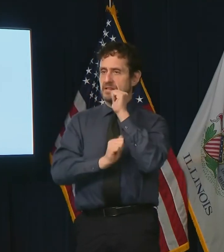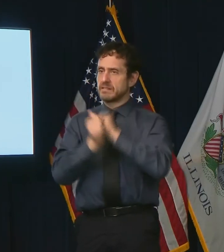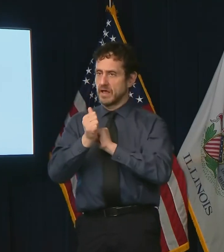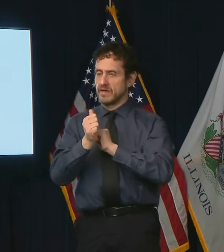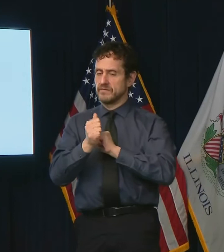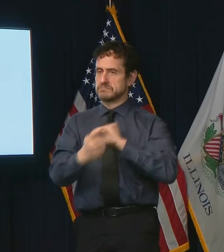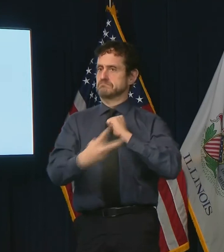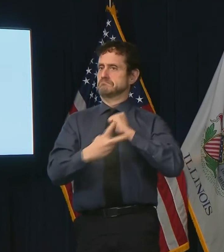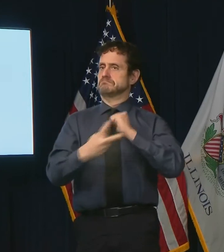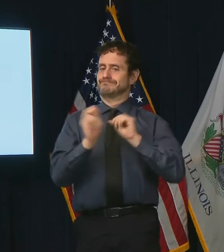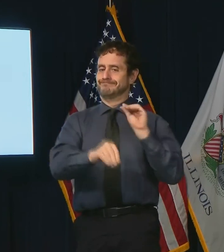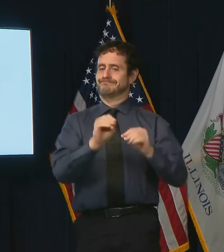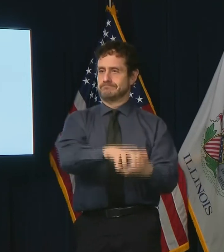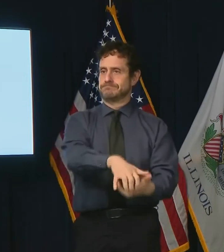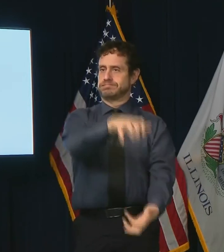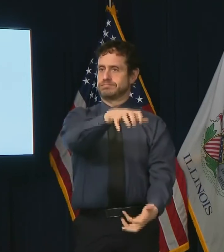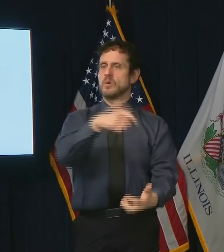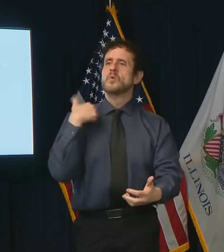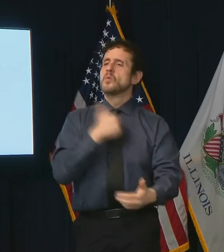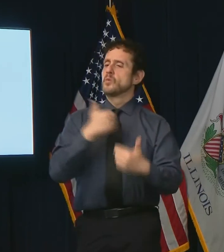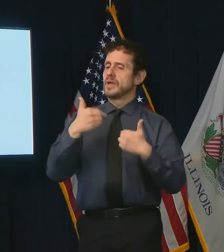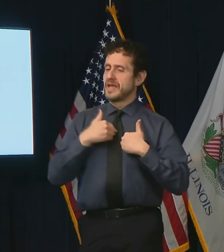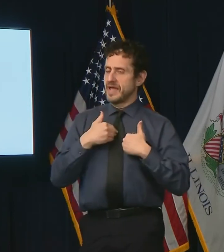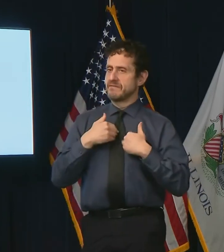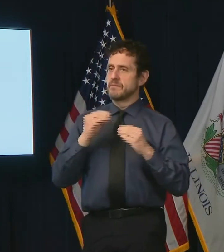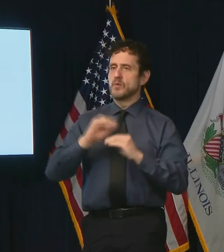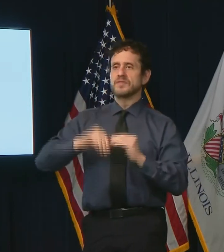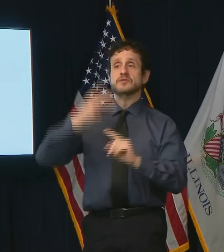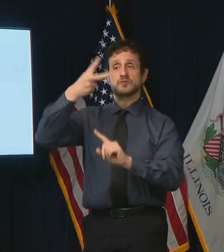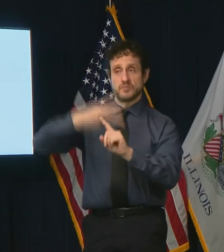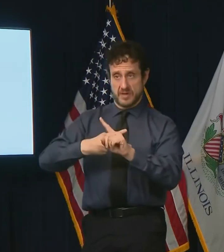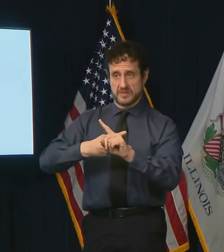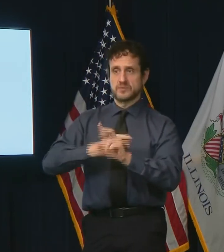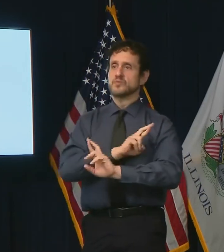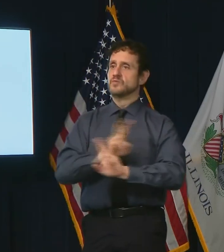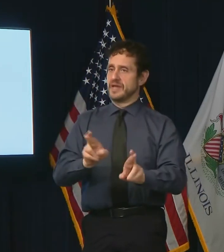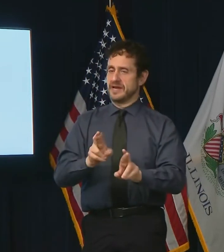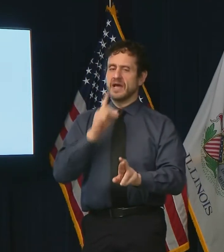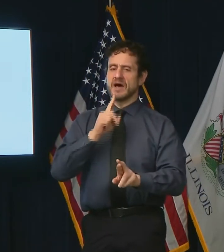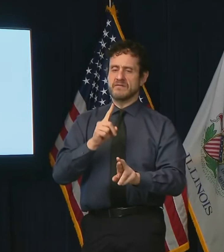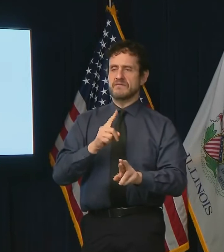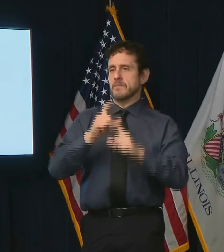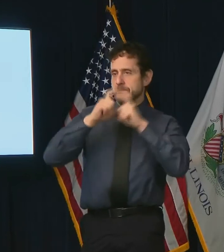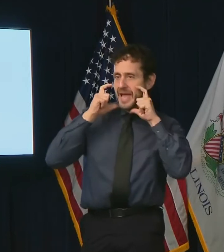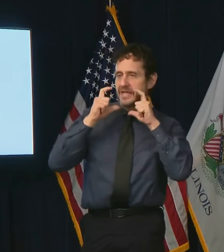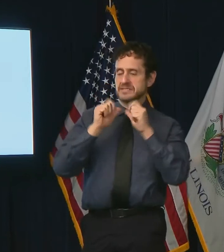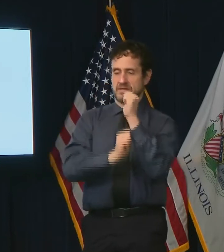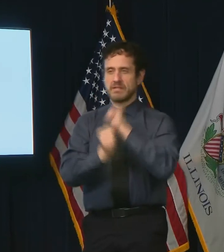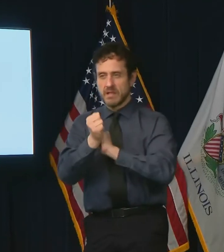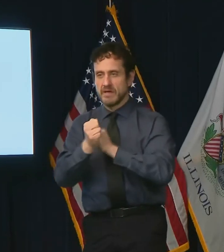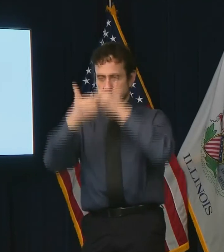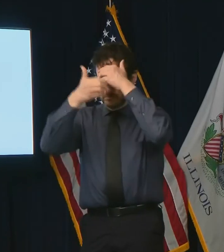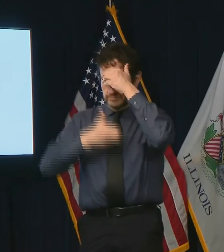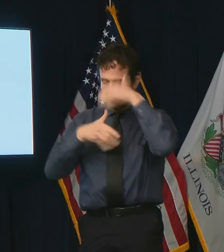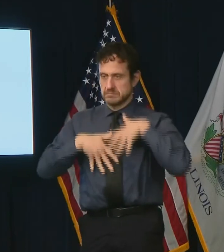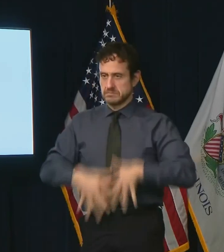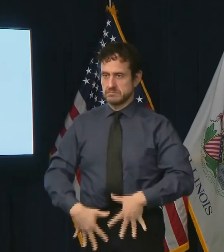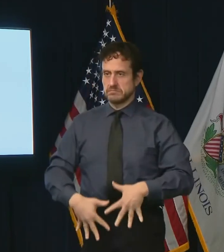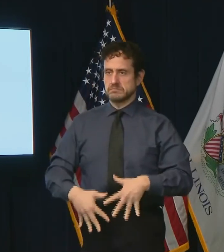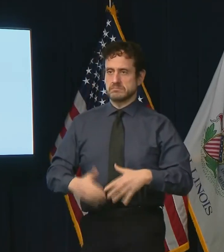are prepared with more than a 60-day supply of nearly every kind of PPE item that you could think